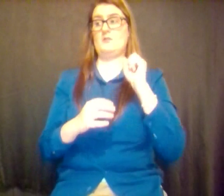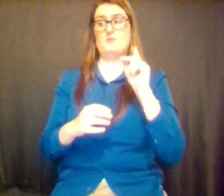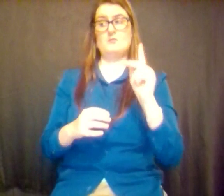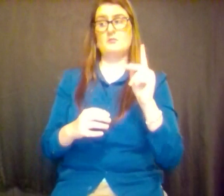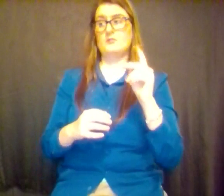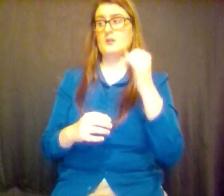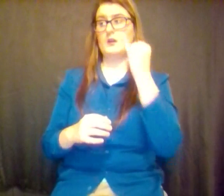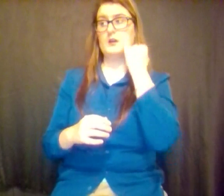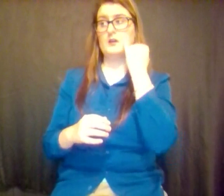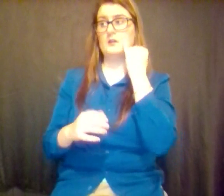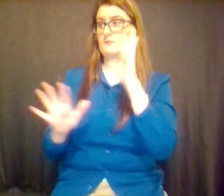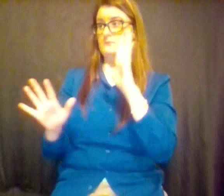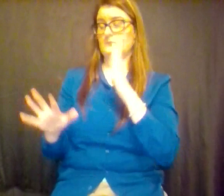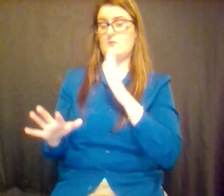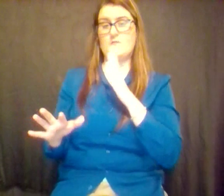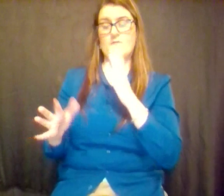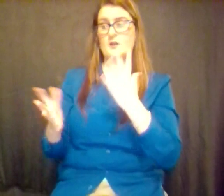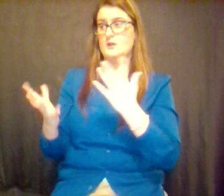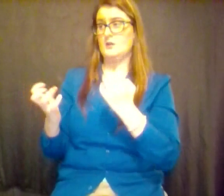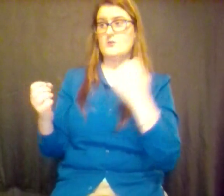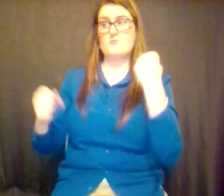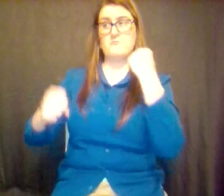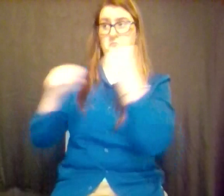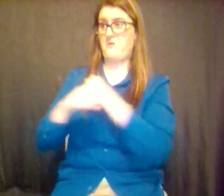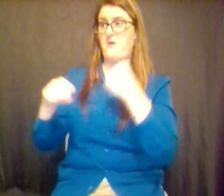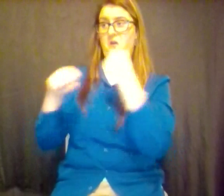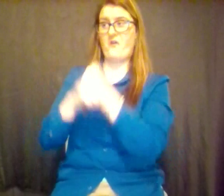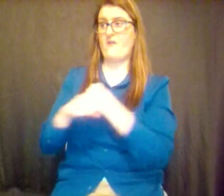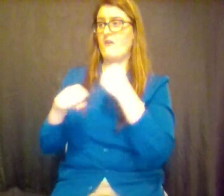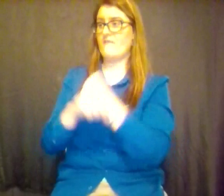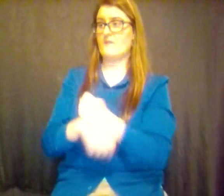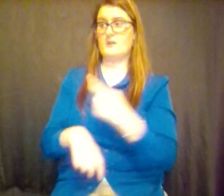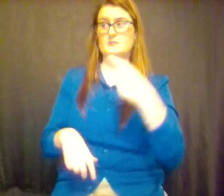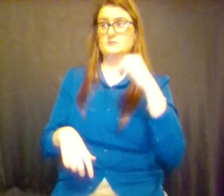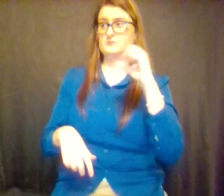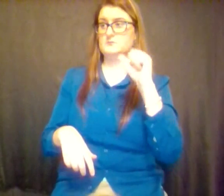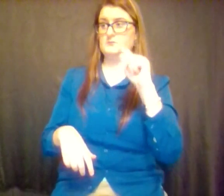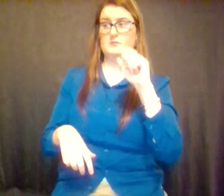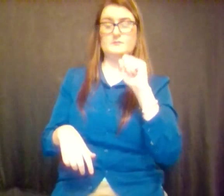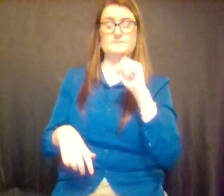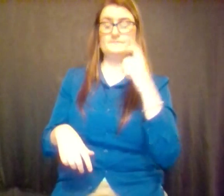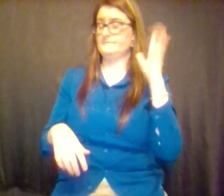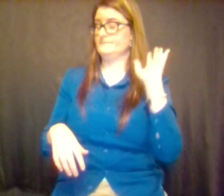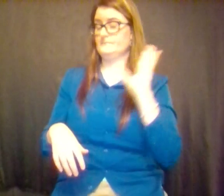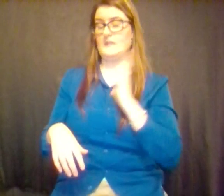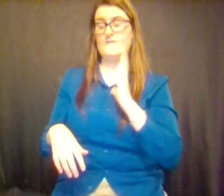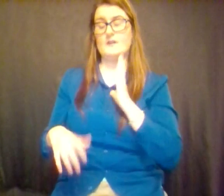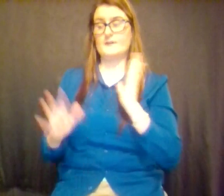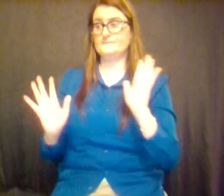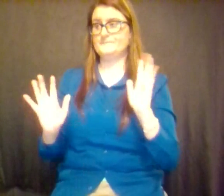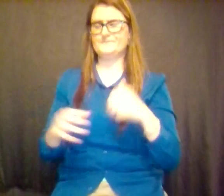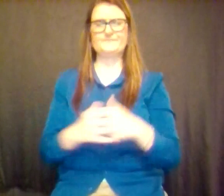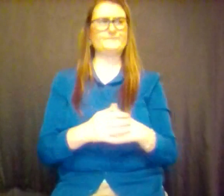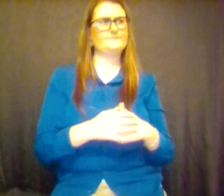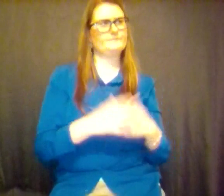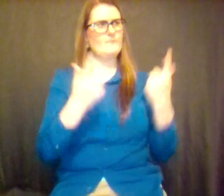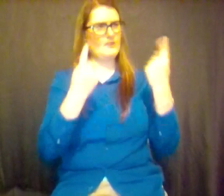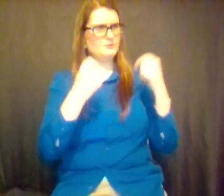armor, and my helmet, and my sword to protect you." But the king's armor was too big for David, and with the helmet on his